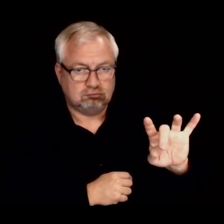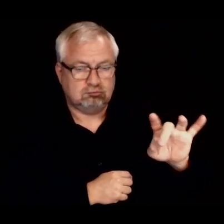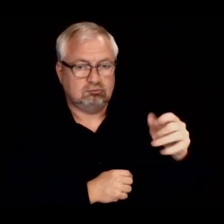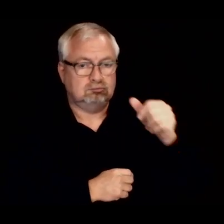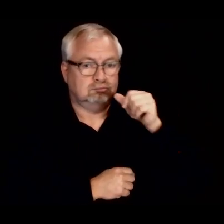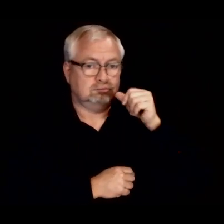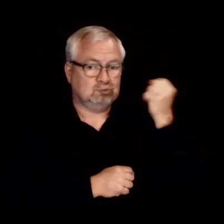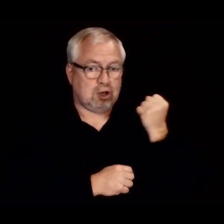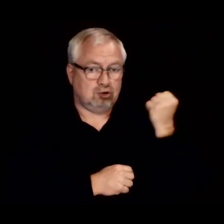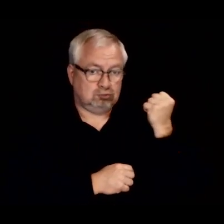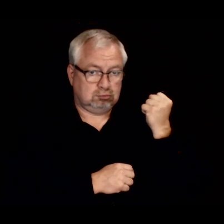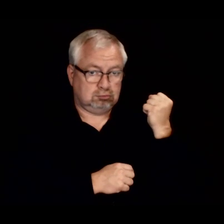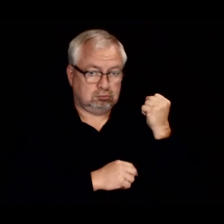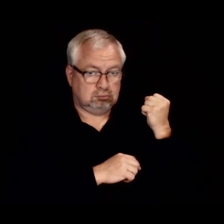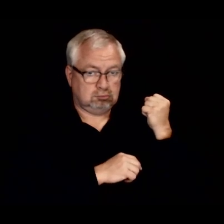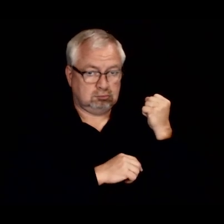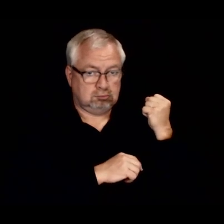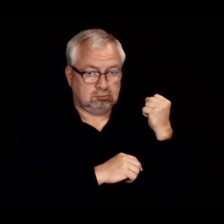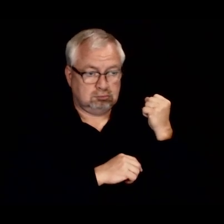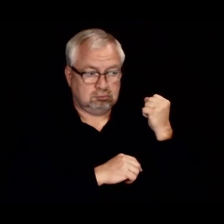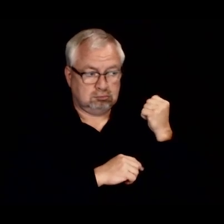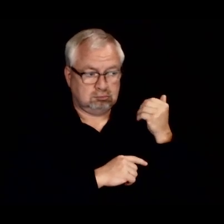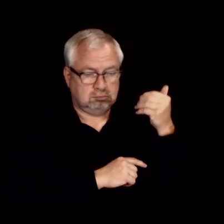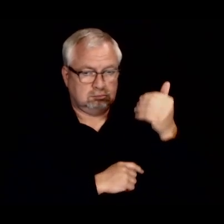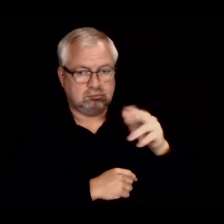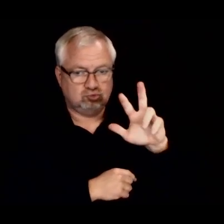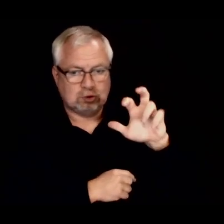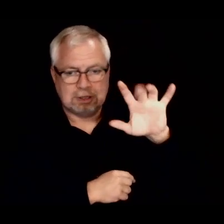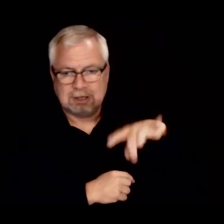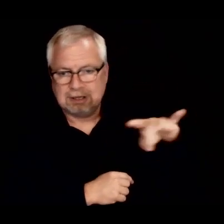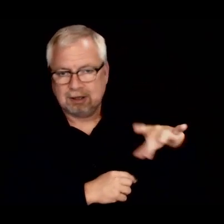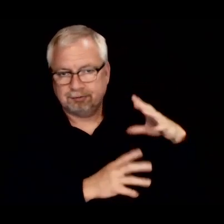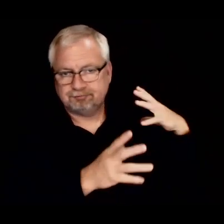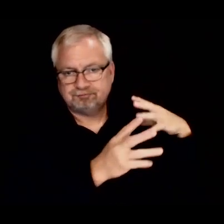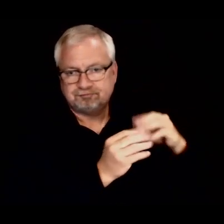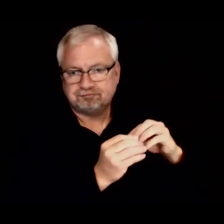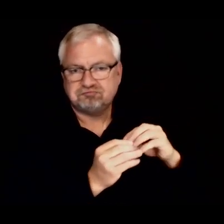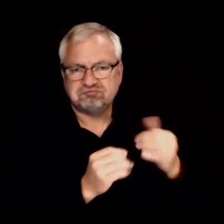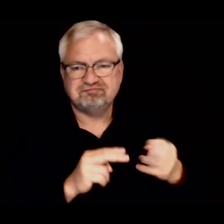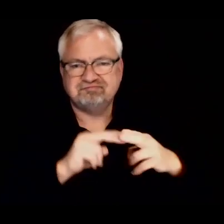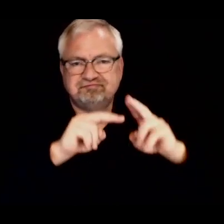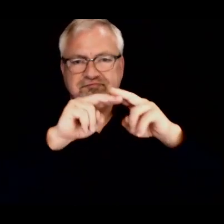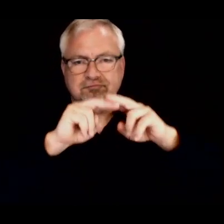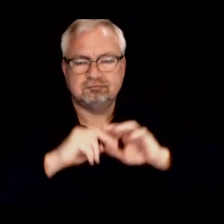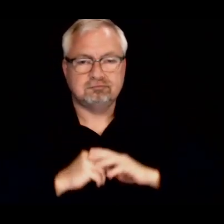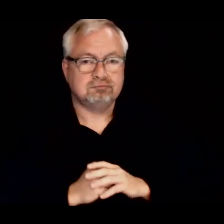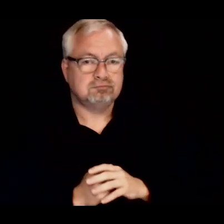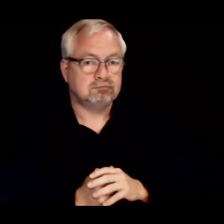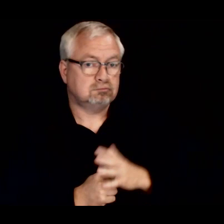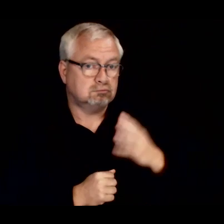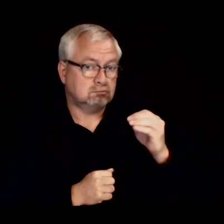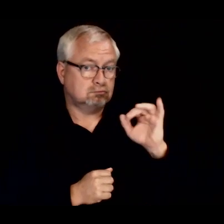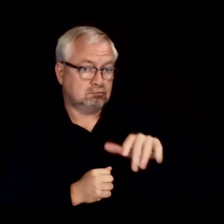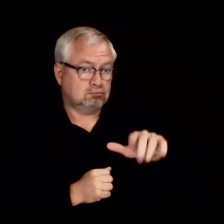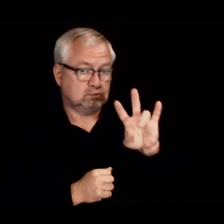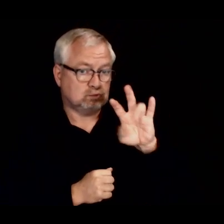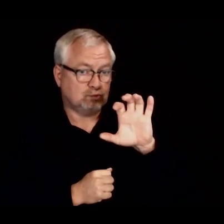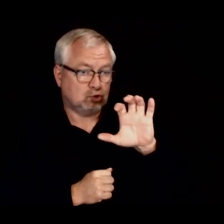increase of 388. That was in turn down from Friday's total of 739. So